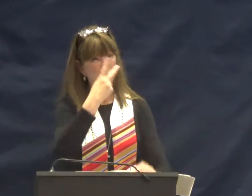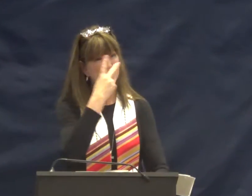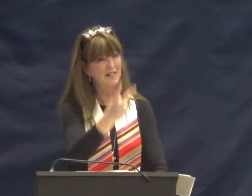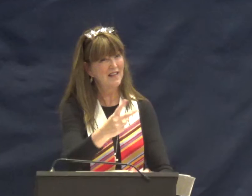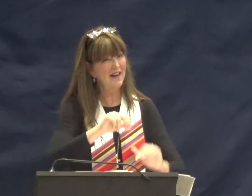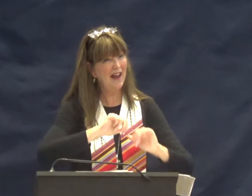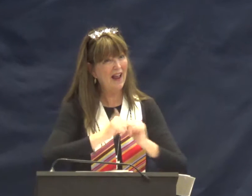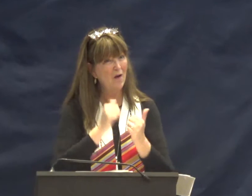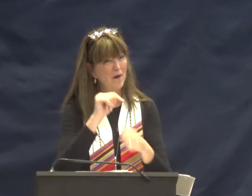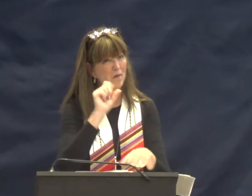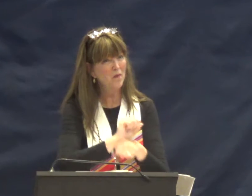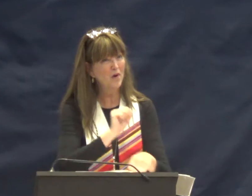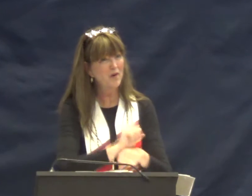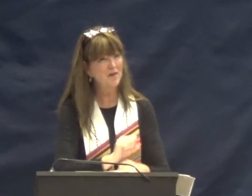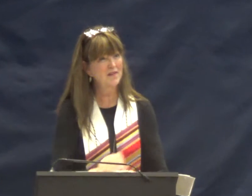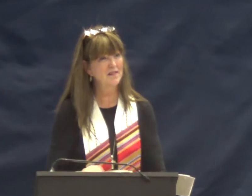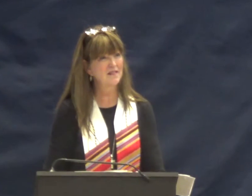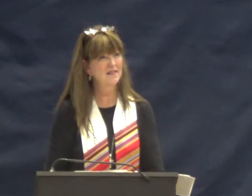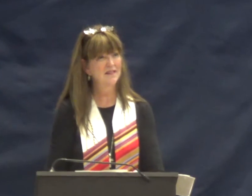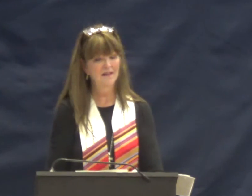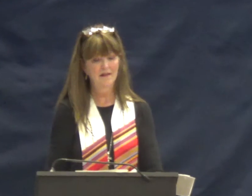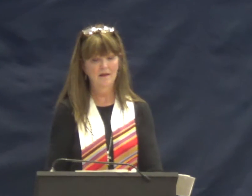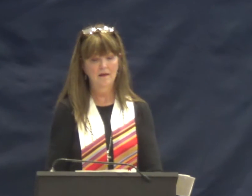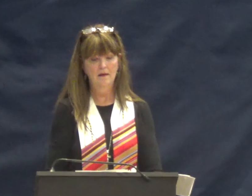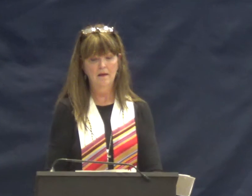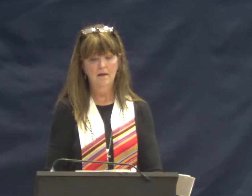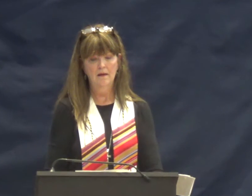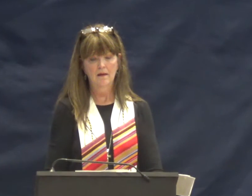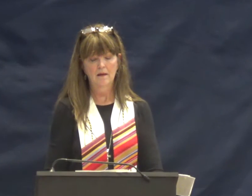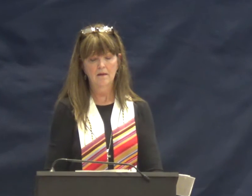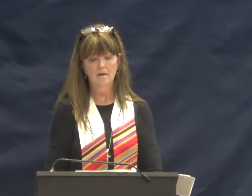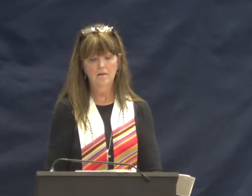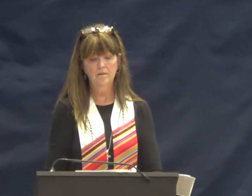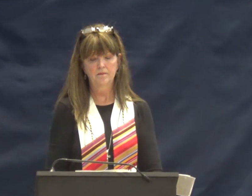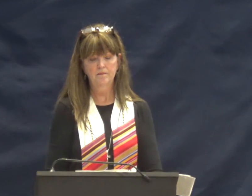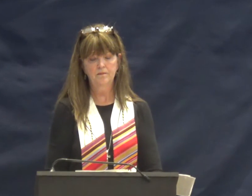forgiveness, and that can cause division. Do you see how that works?